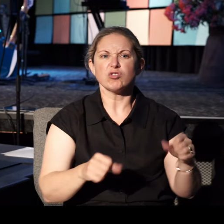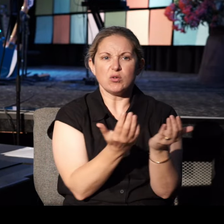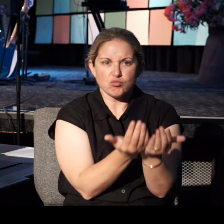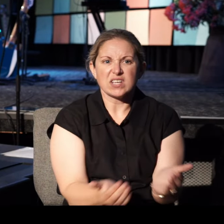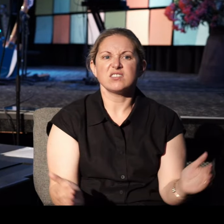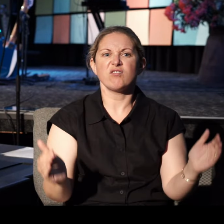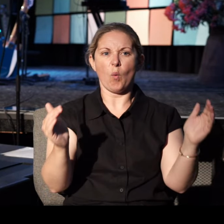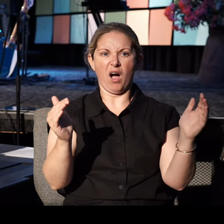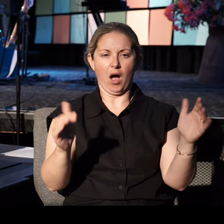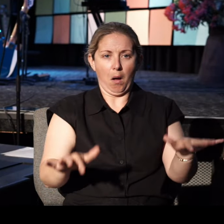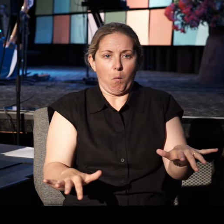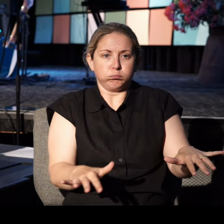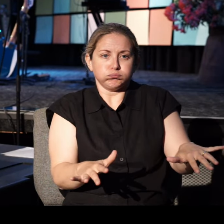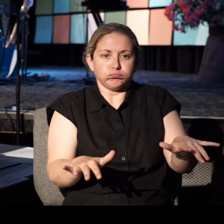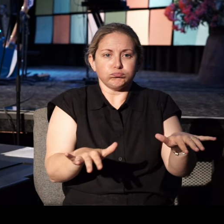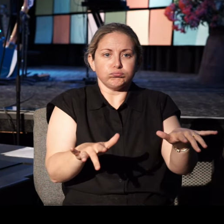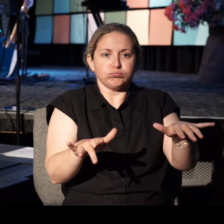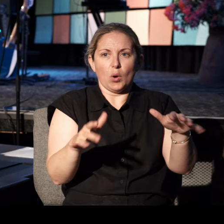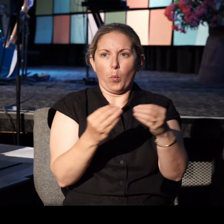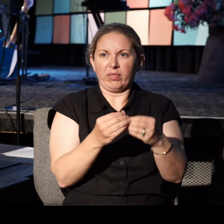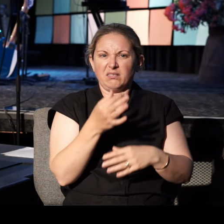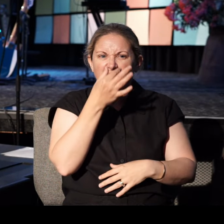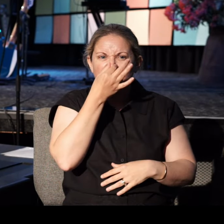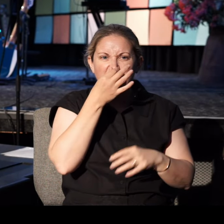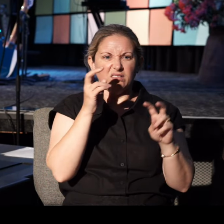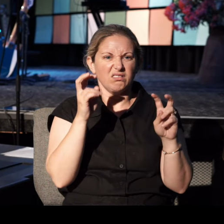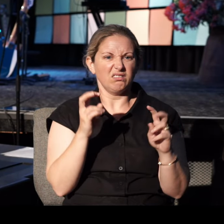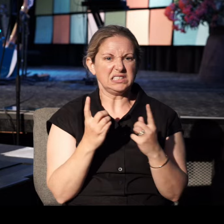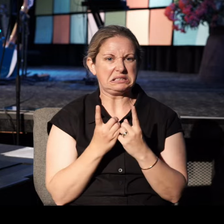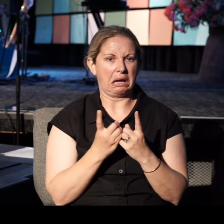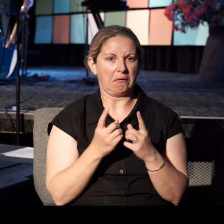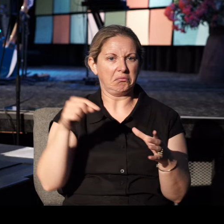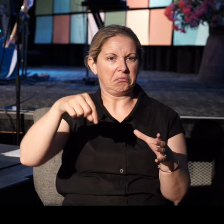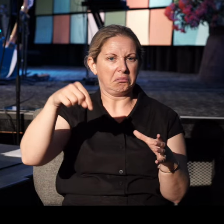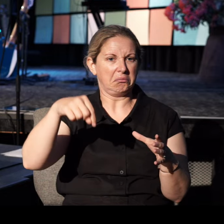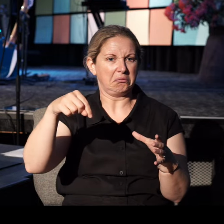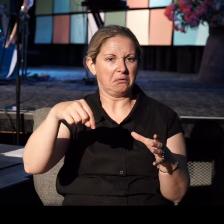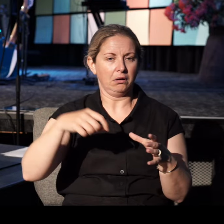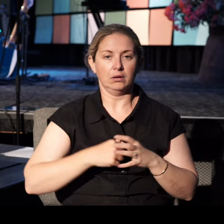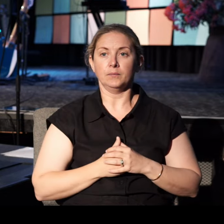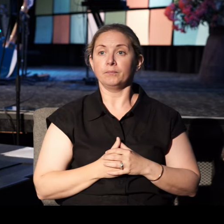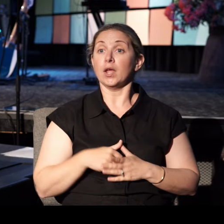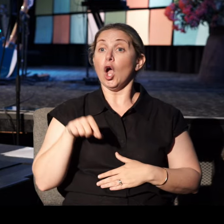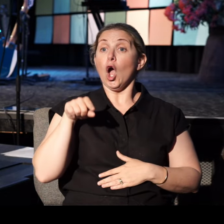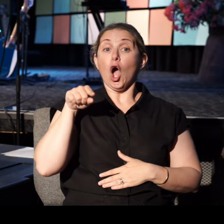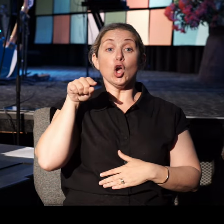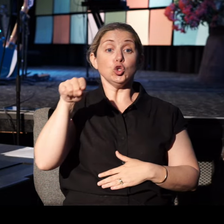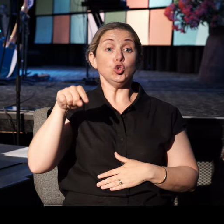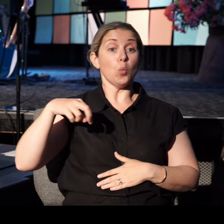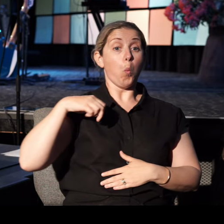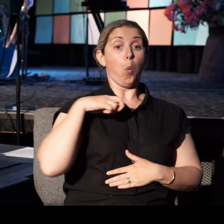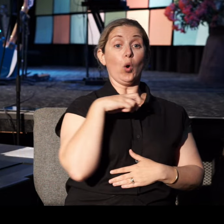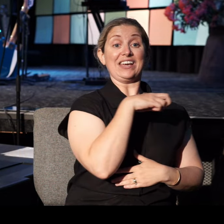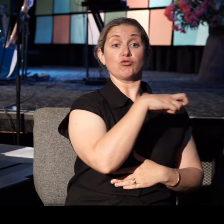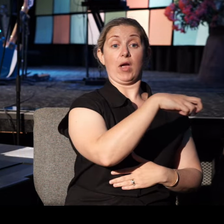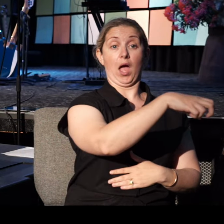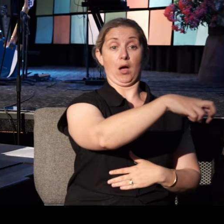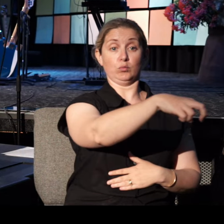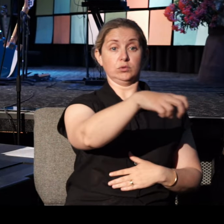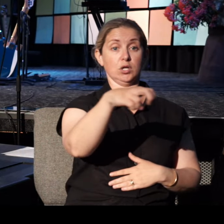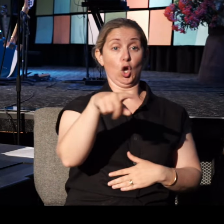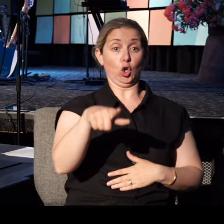And do you want more vivid? But anyway, there's stuff, right? And you're walking around the edge of the sewerage tank and in some fashion